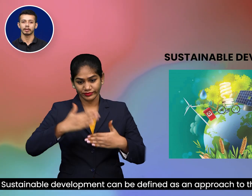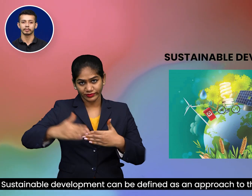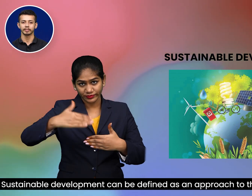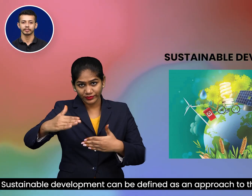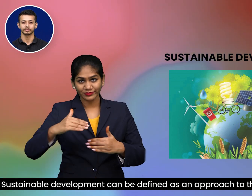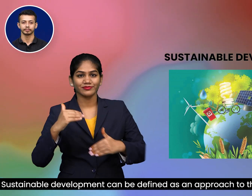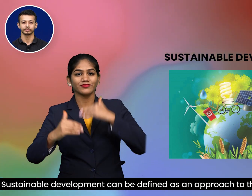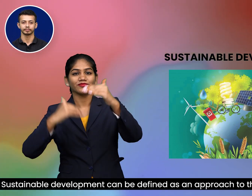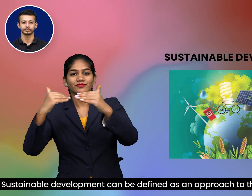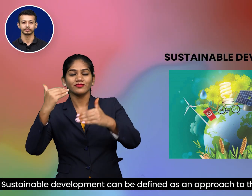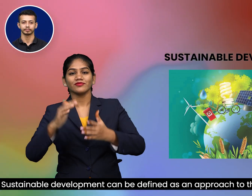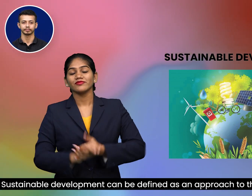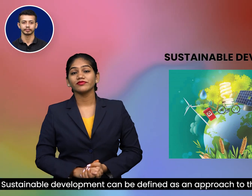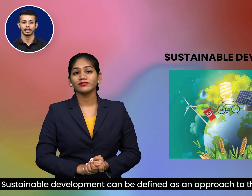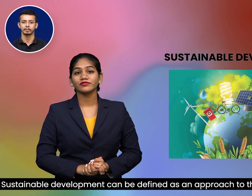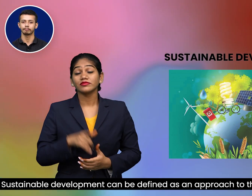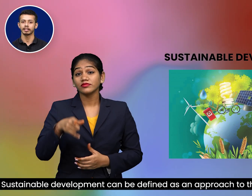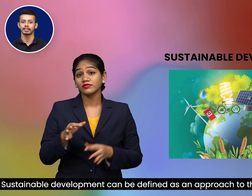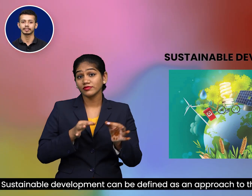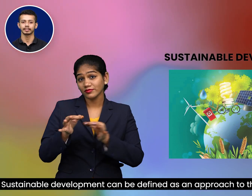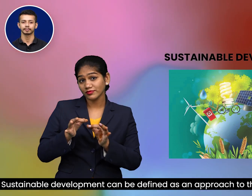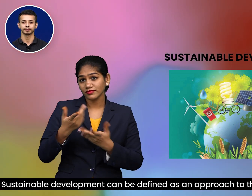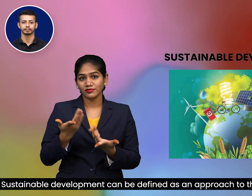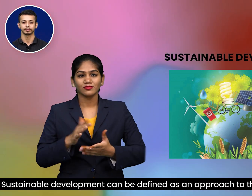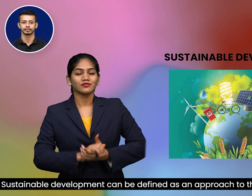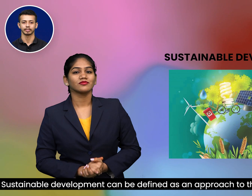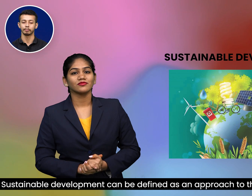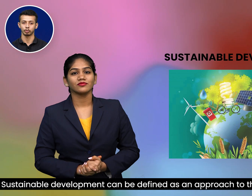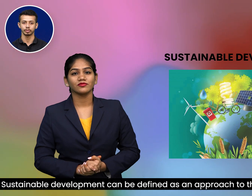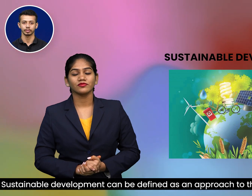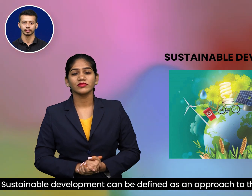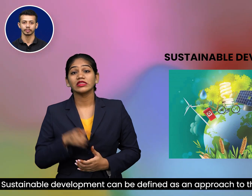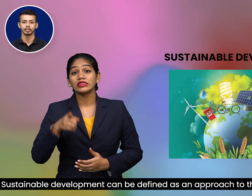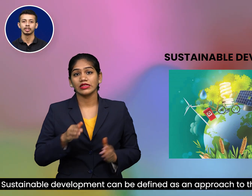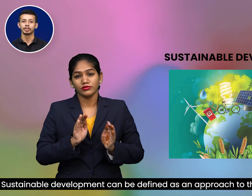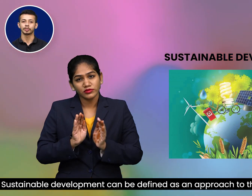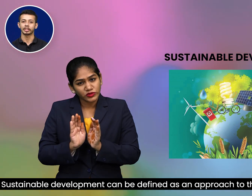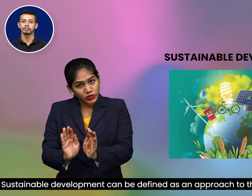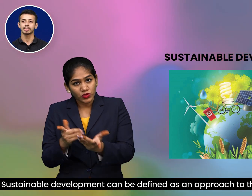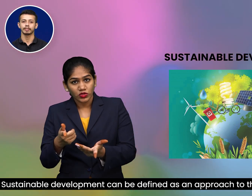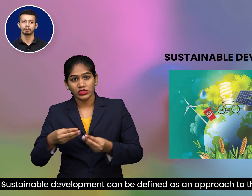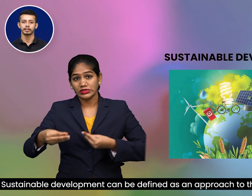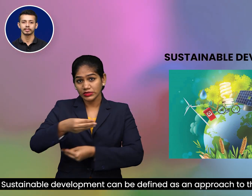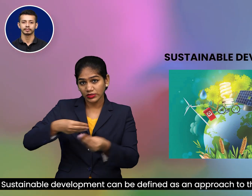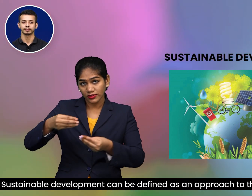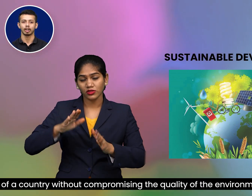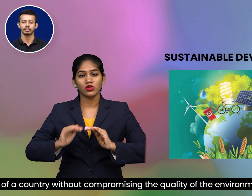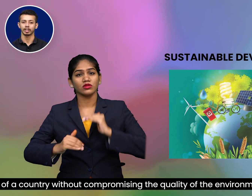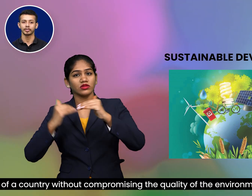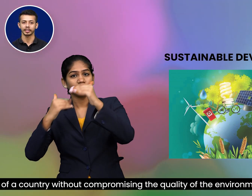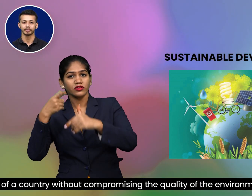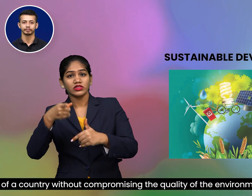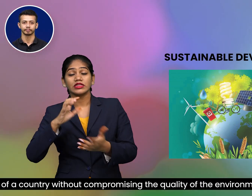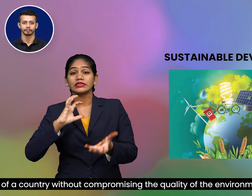Sustainable development can be defined as an approach to the economic development of